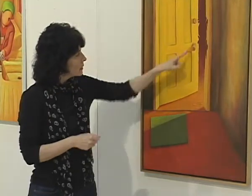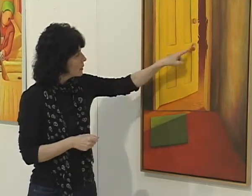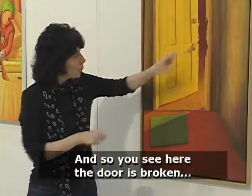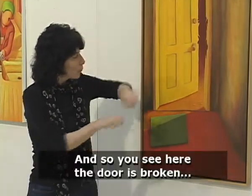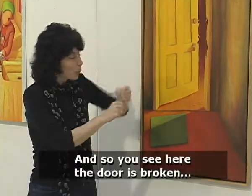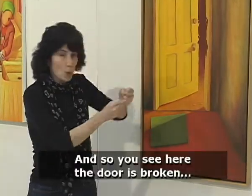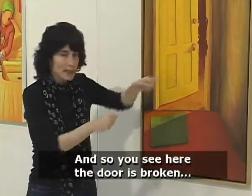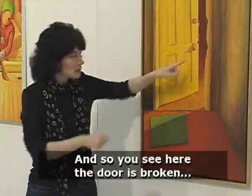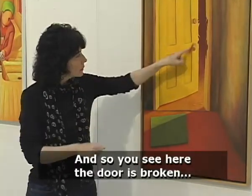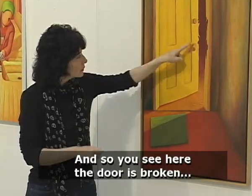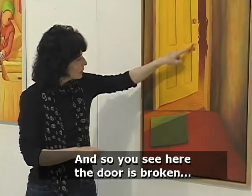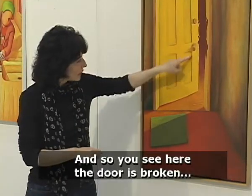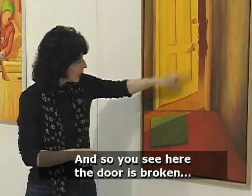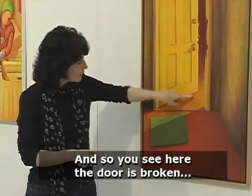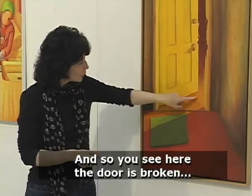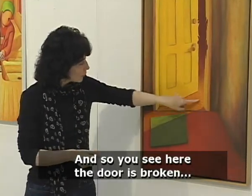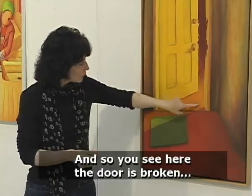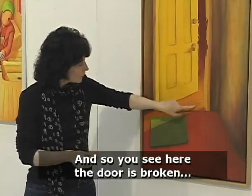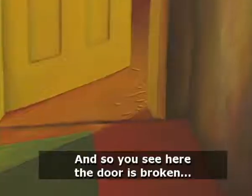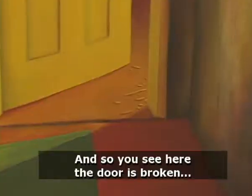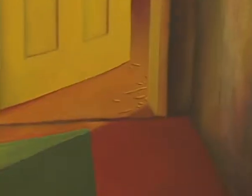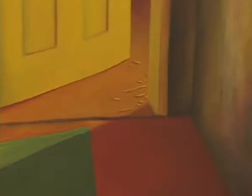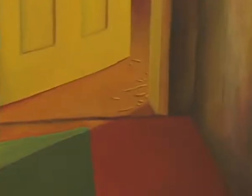And so you see here the door is broken.